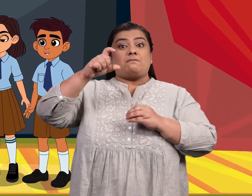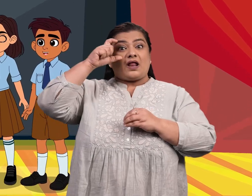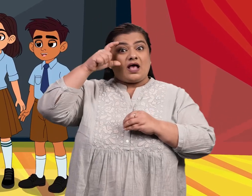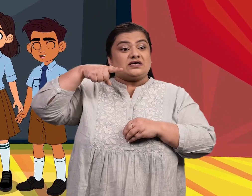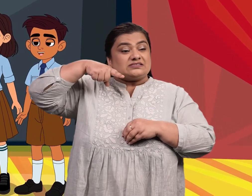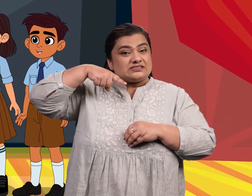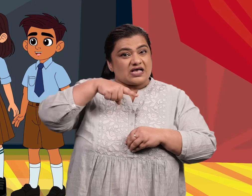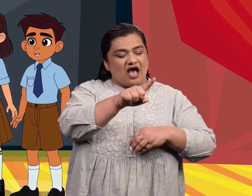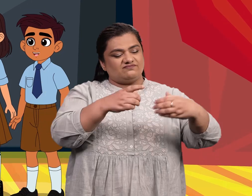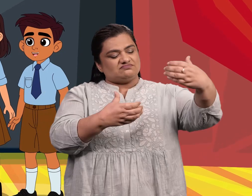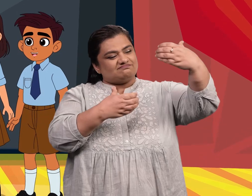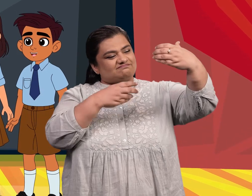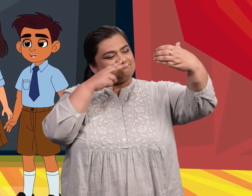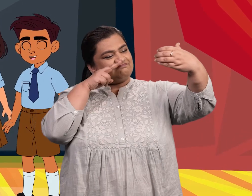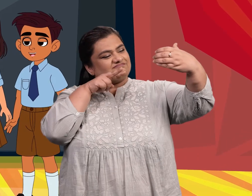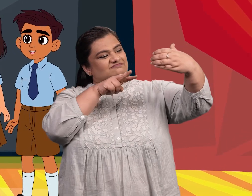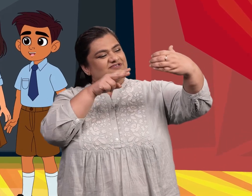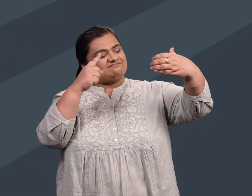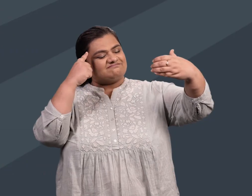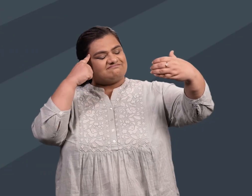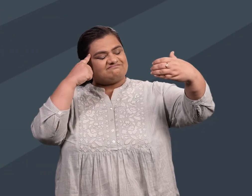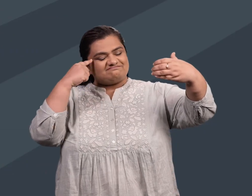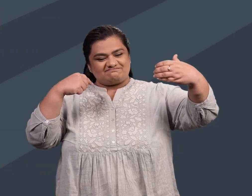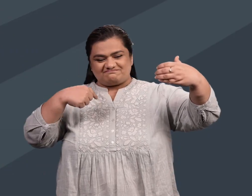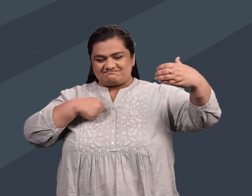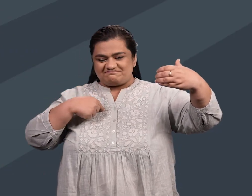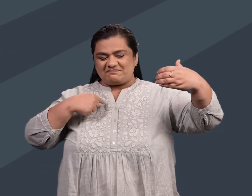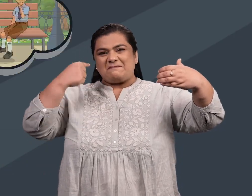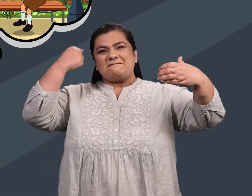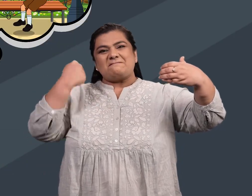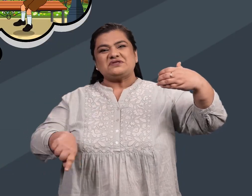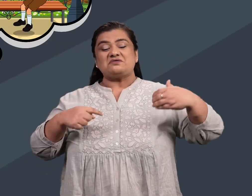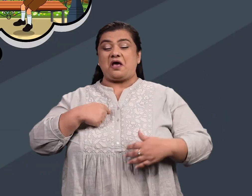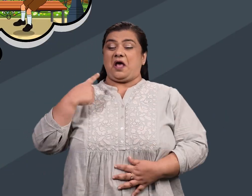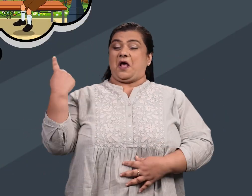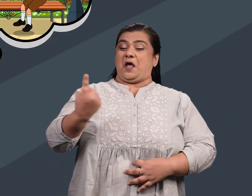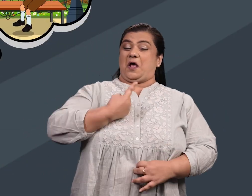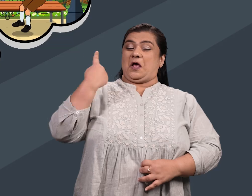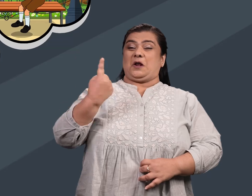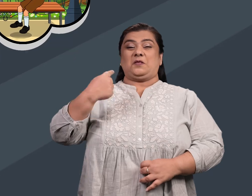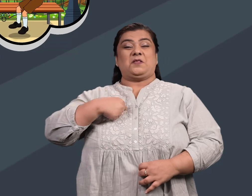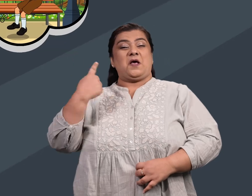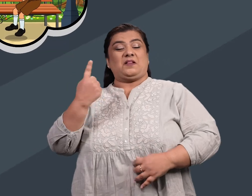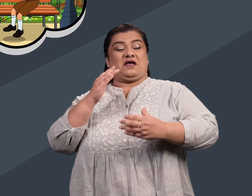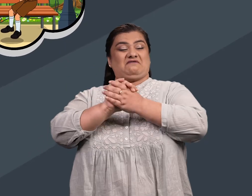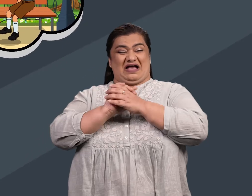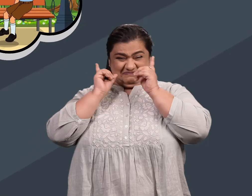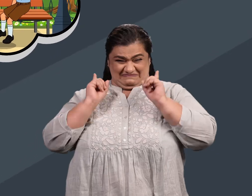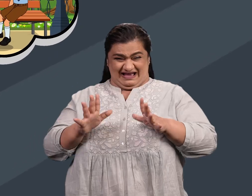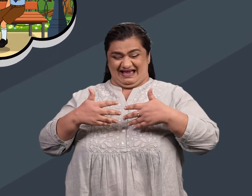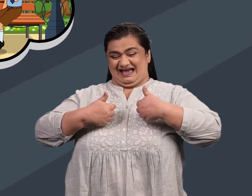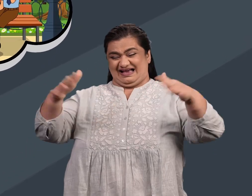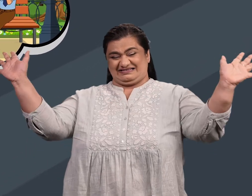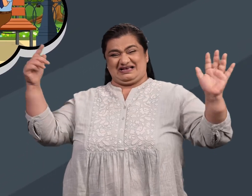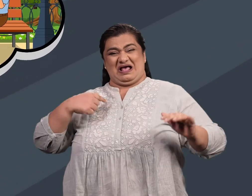was very happy. As Bharat held the trophy, he realized something important. He had been wrong to